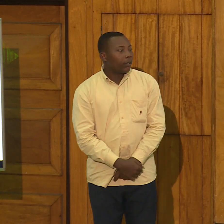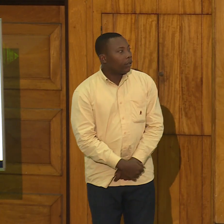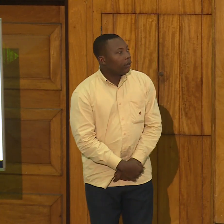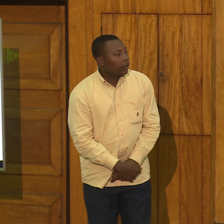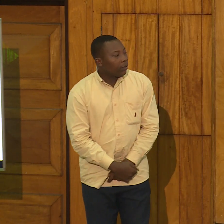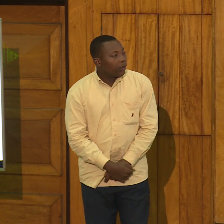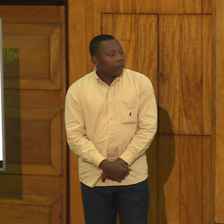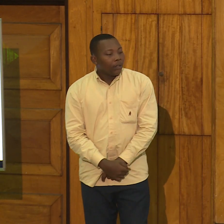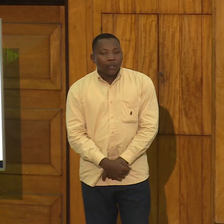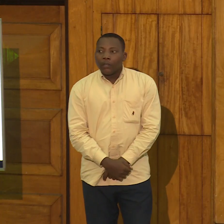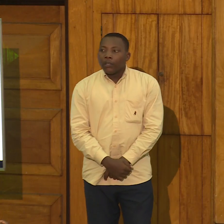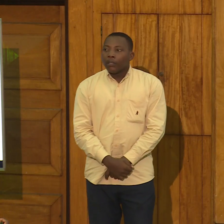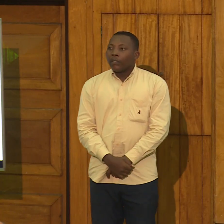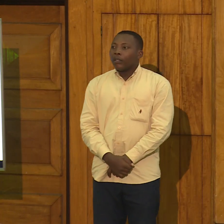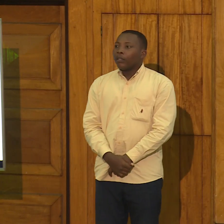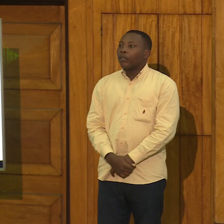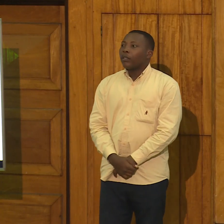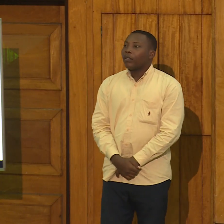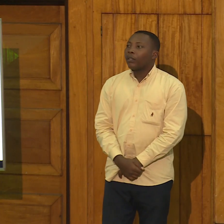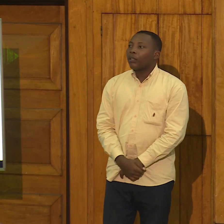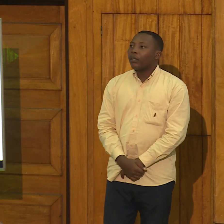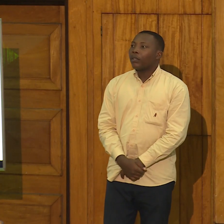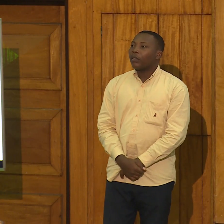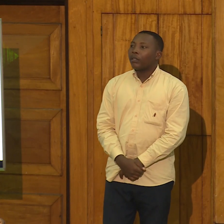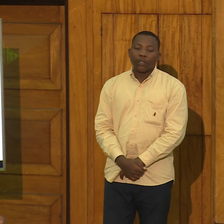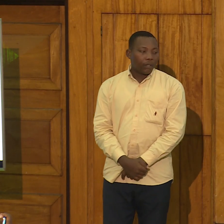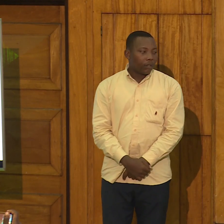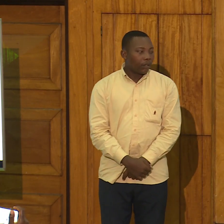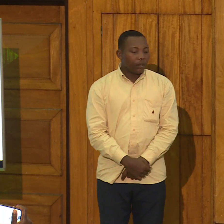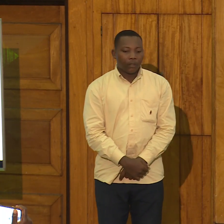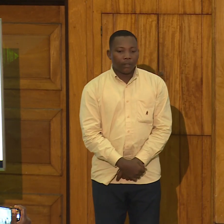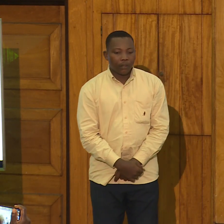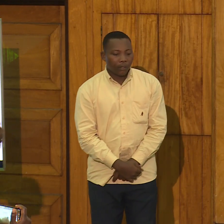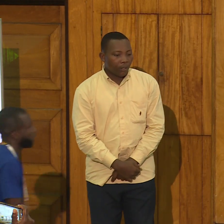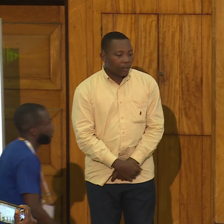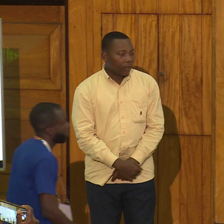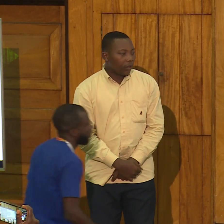Okay, looks like it's now moving. So,